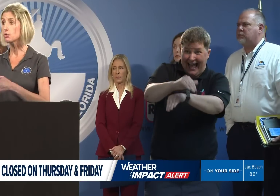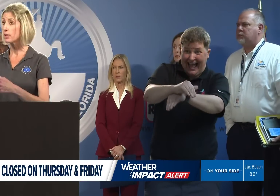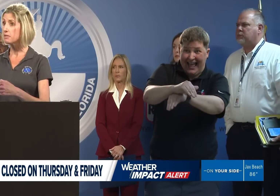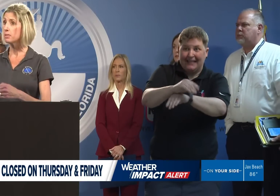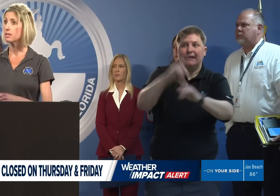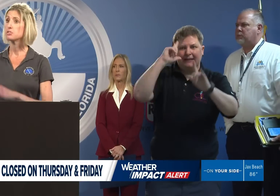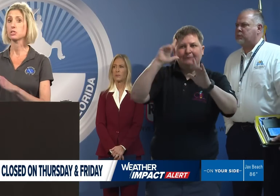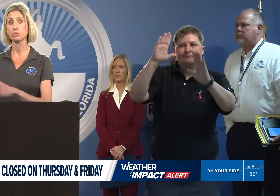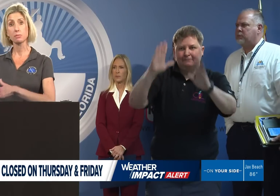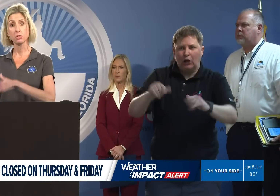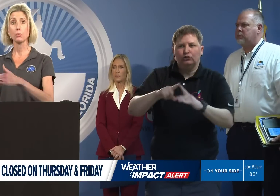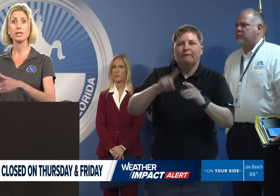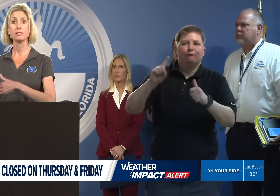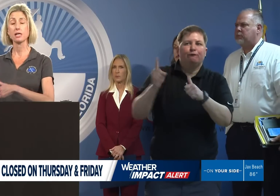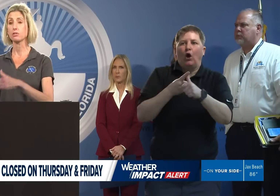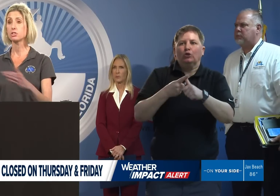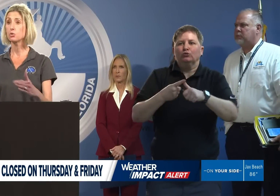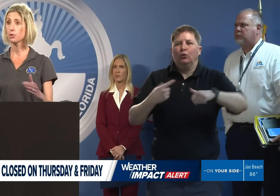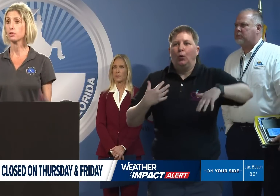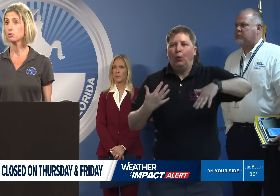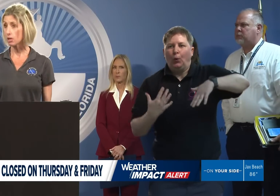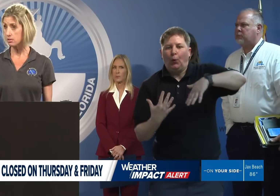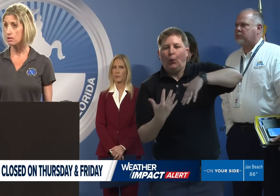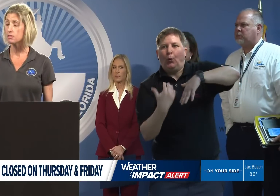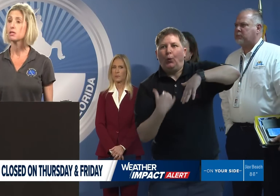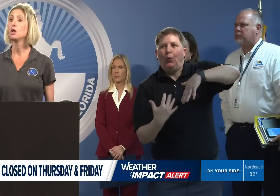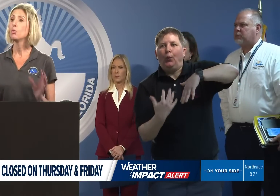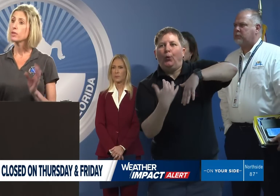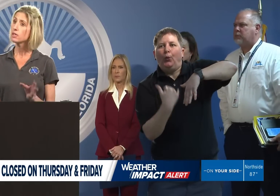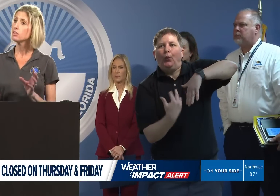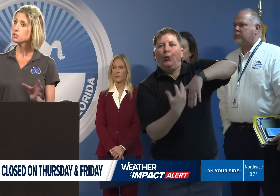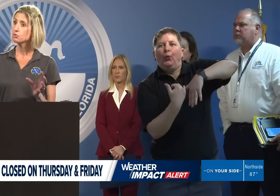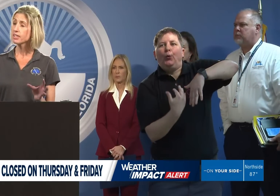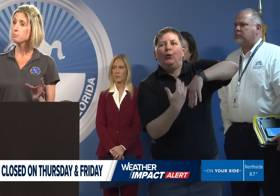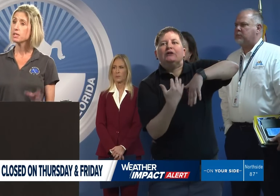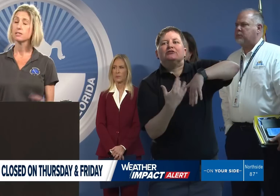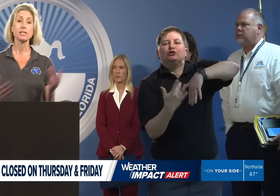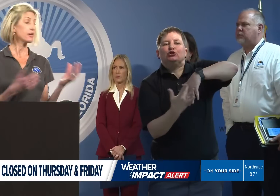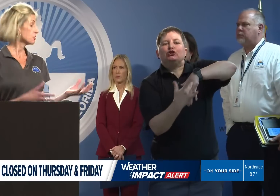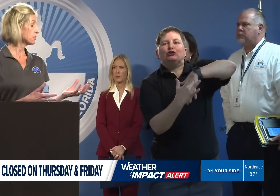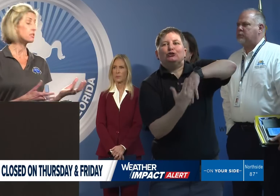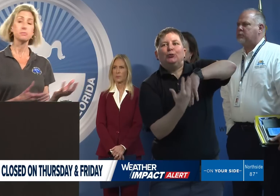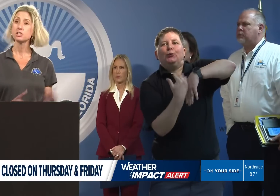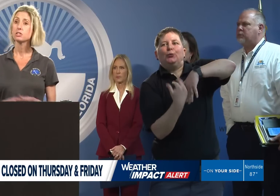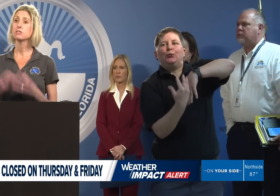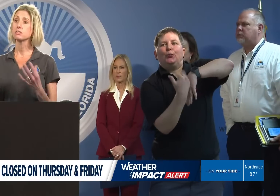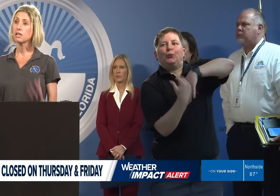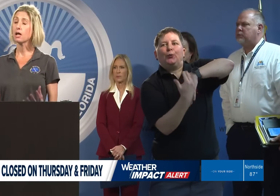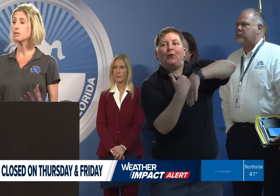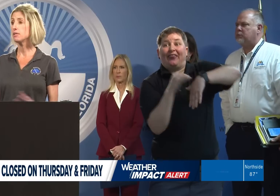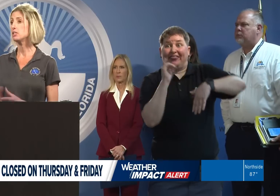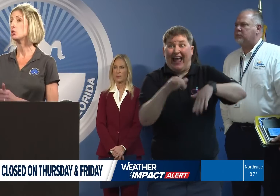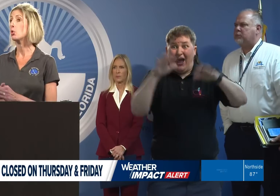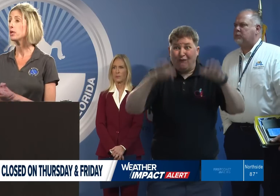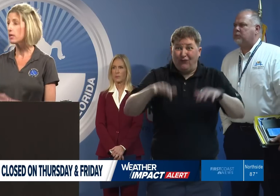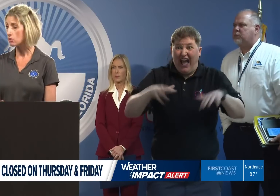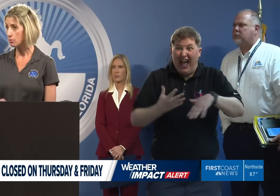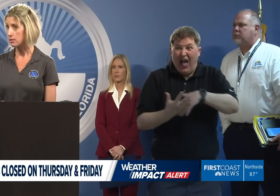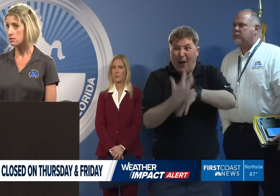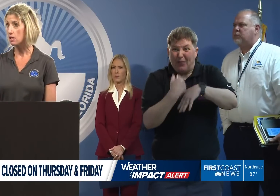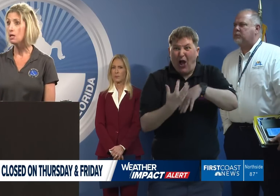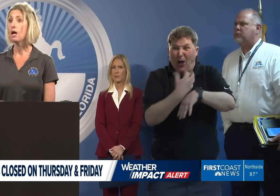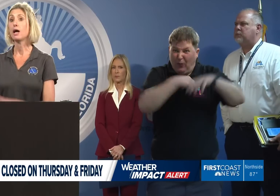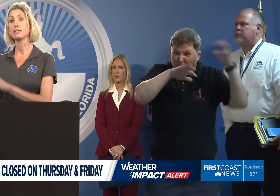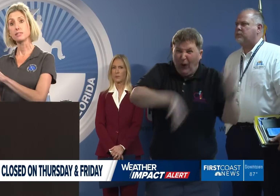first outer rain bands to creep their way south to north across us. Within those rain bands, as the mayor had mentioned, there's an elevated